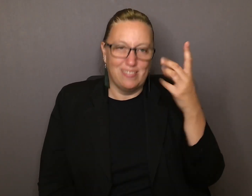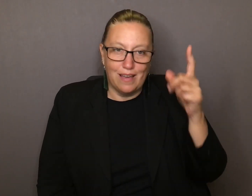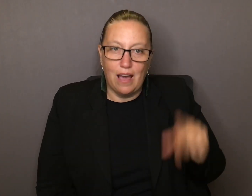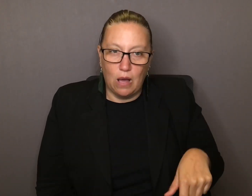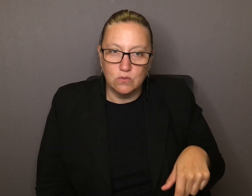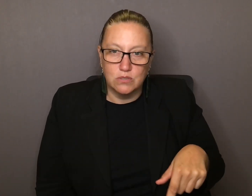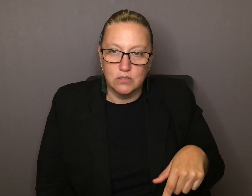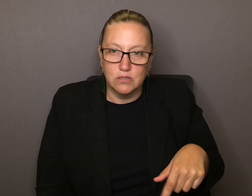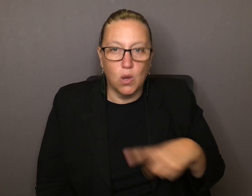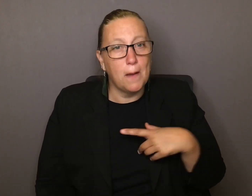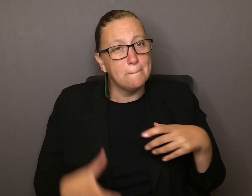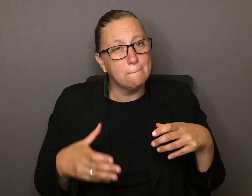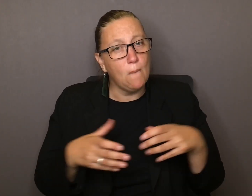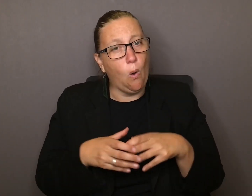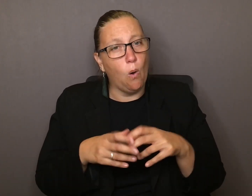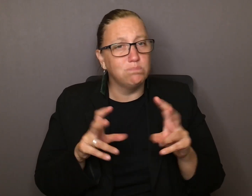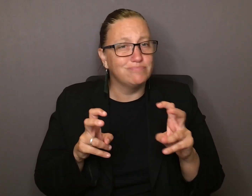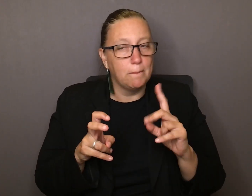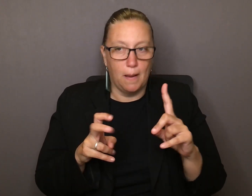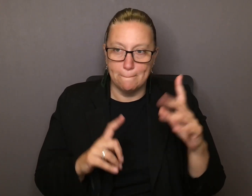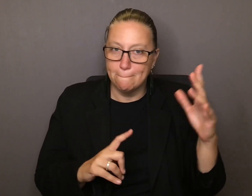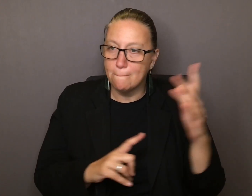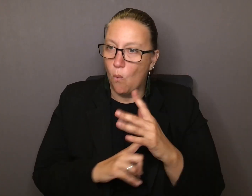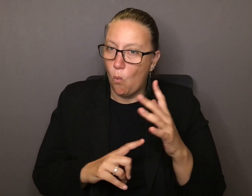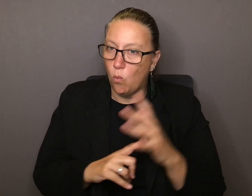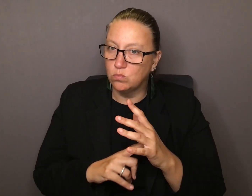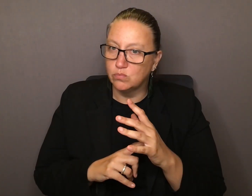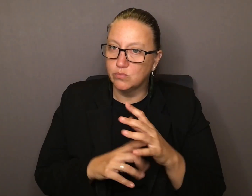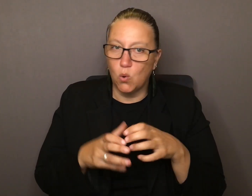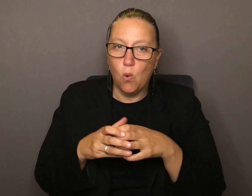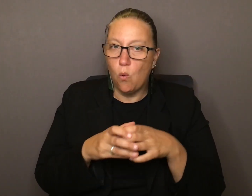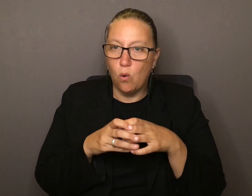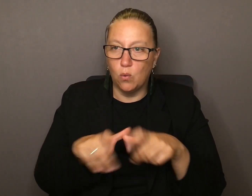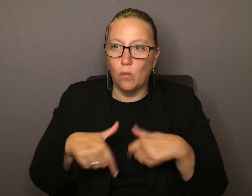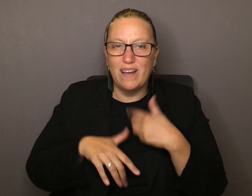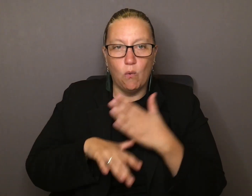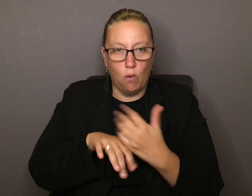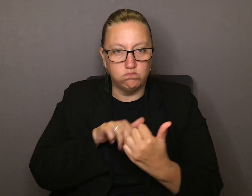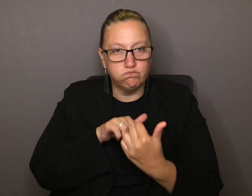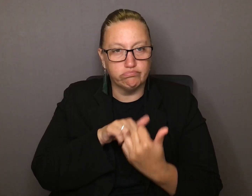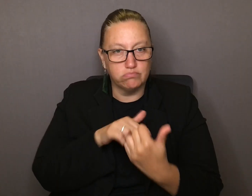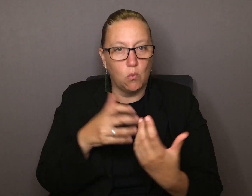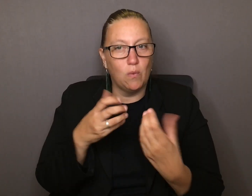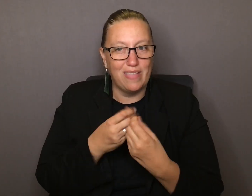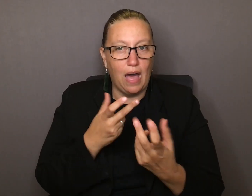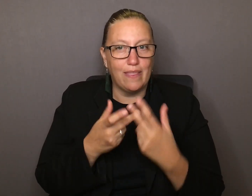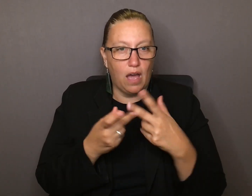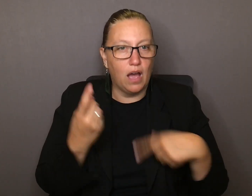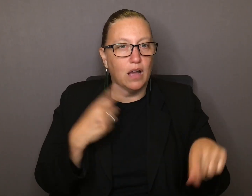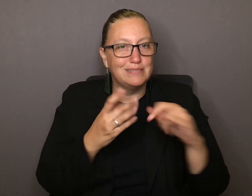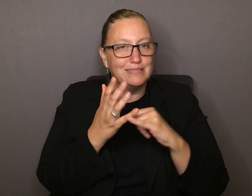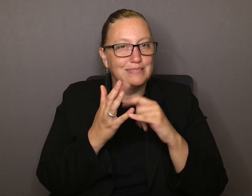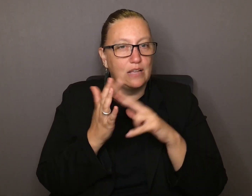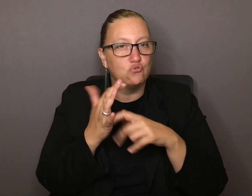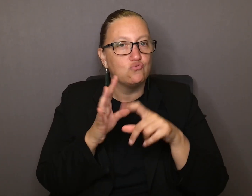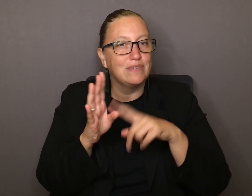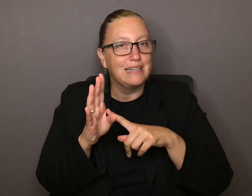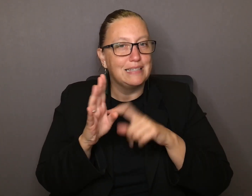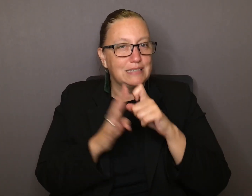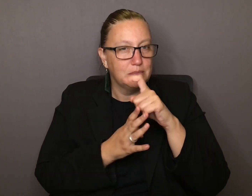We're a pretty small but important cohort, and we do work really closely with our other sensory disability partners like Guide